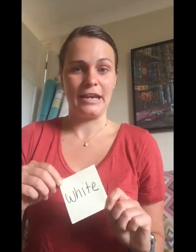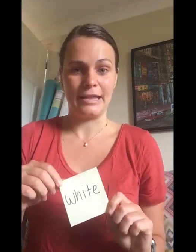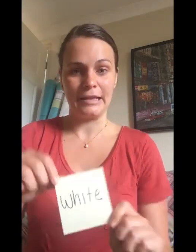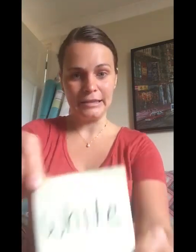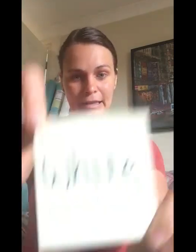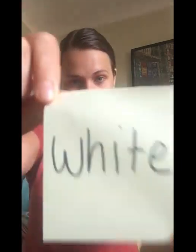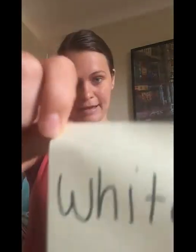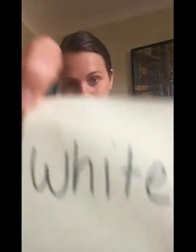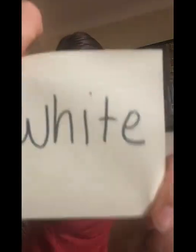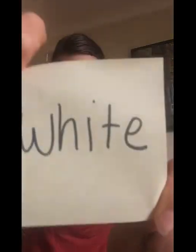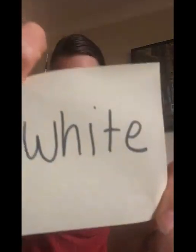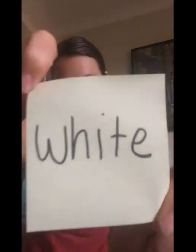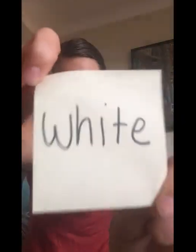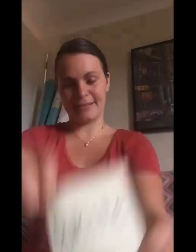anything. White.